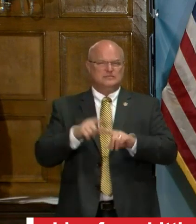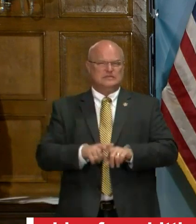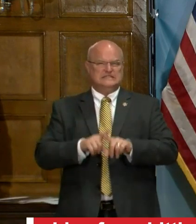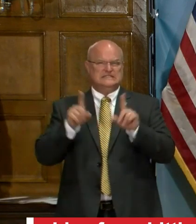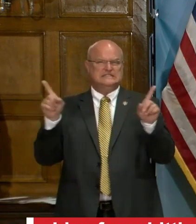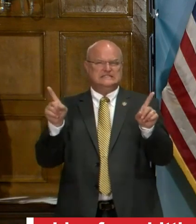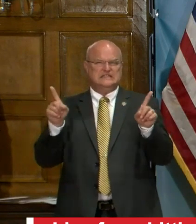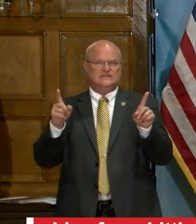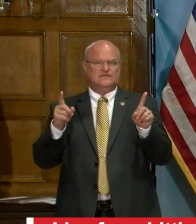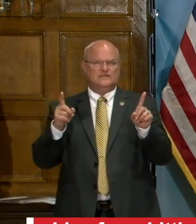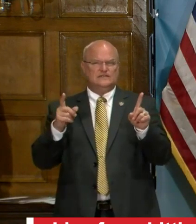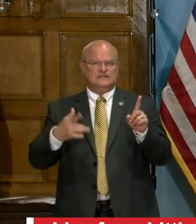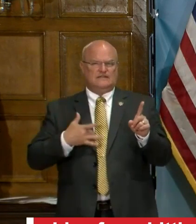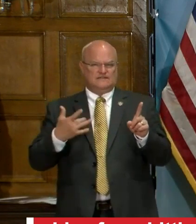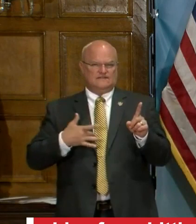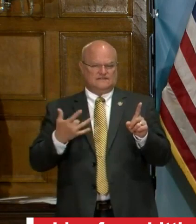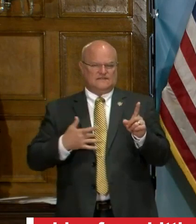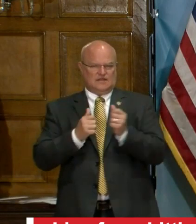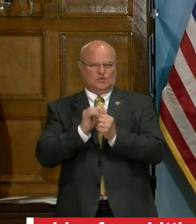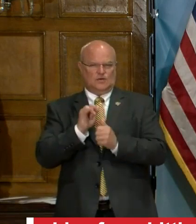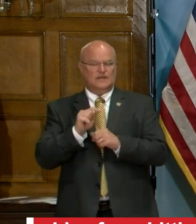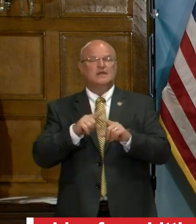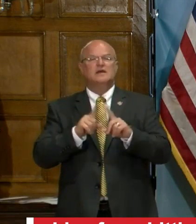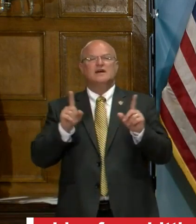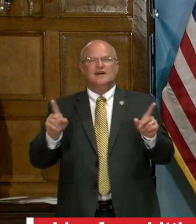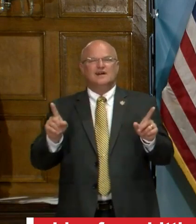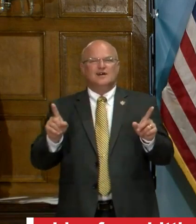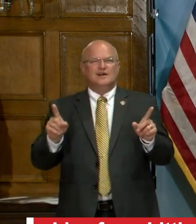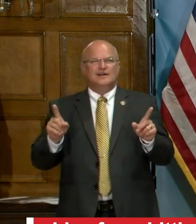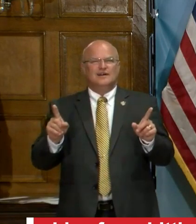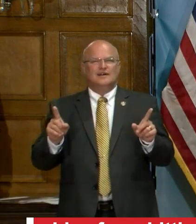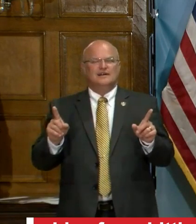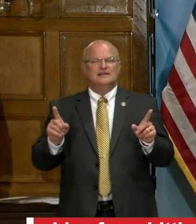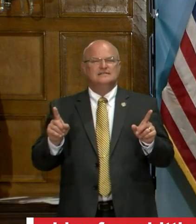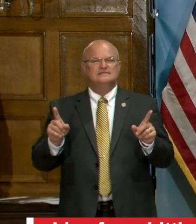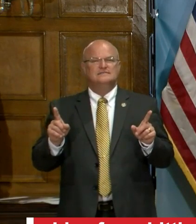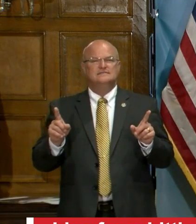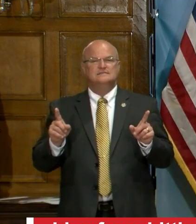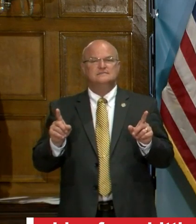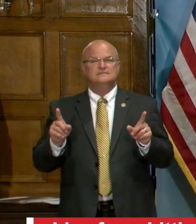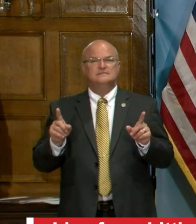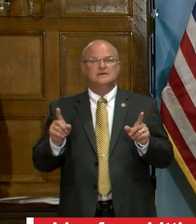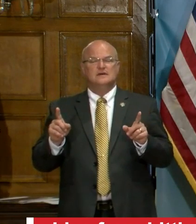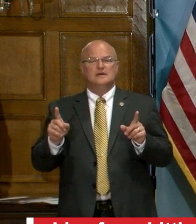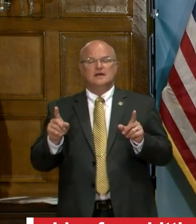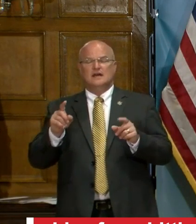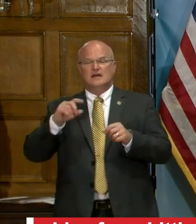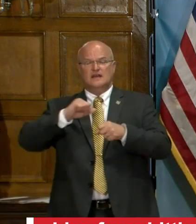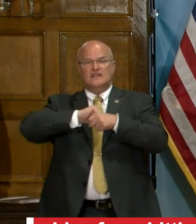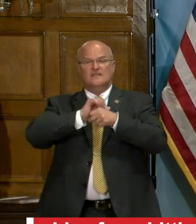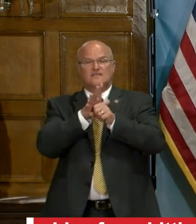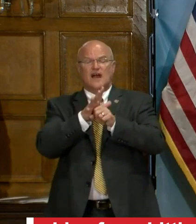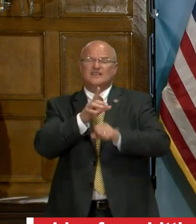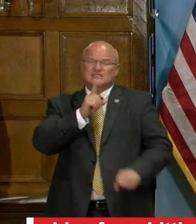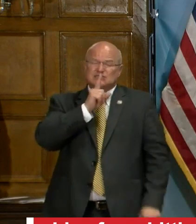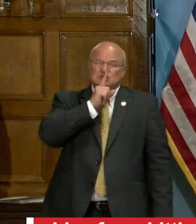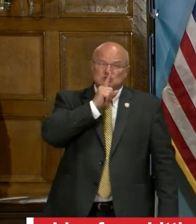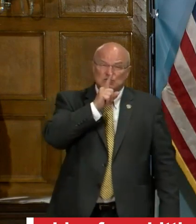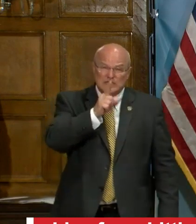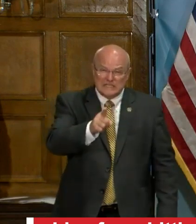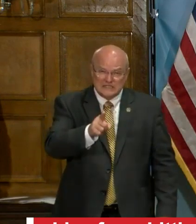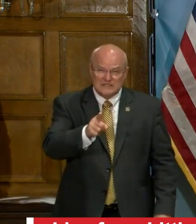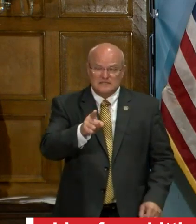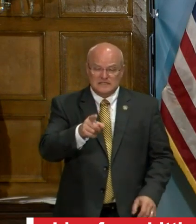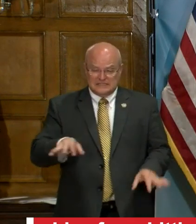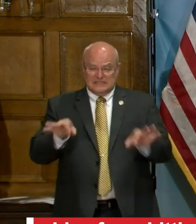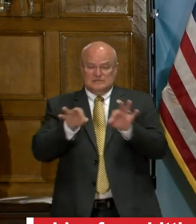different emotion to it. But you know, I mean, the virus is real. It's really